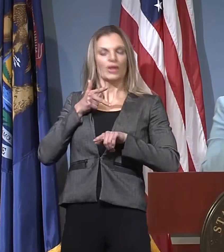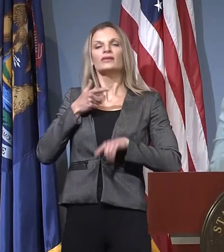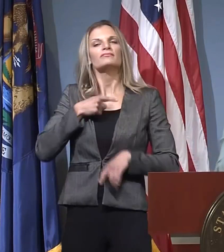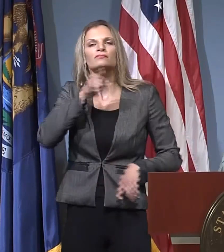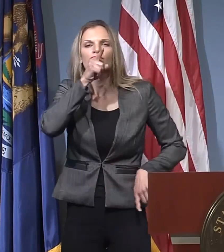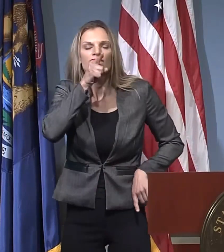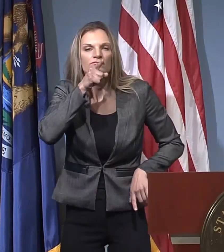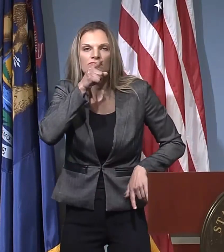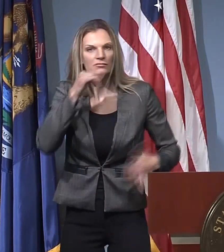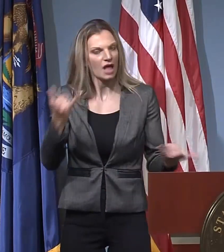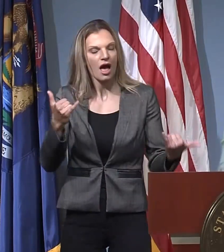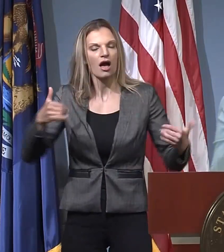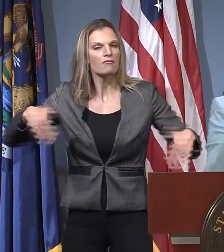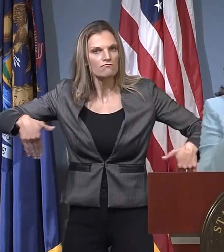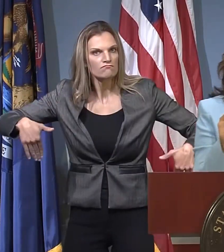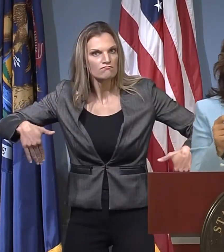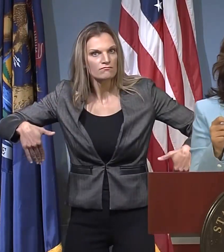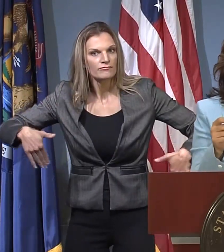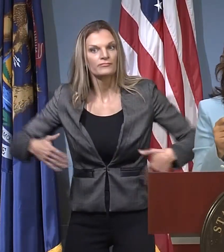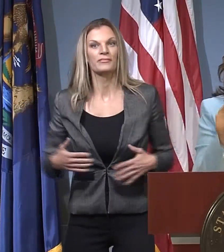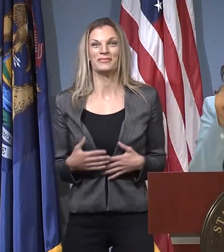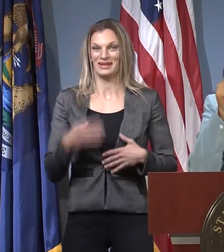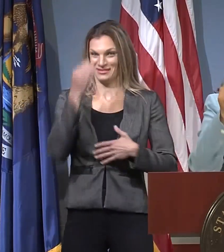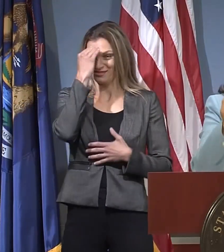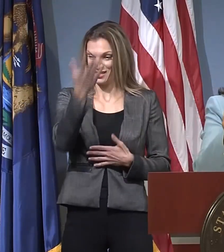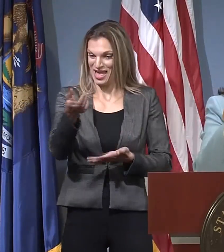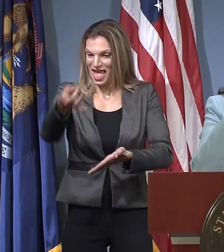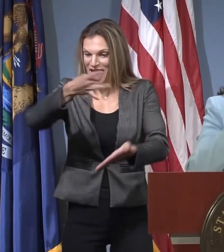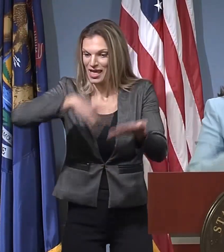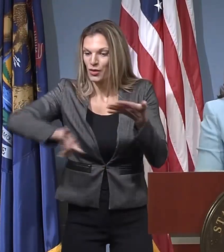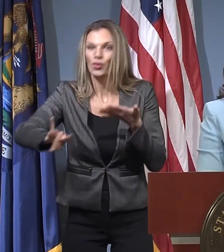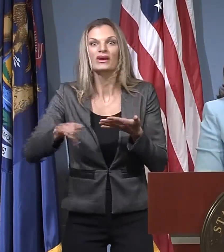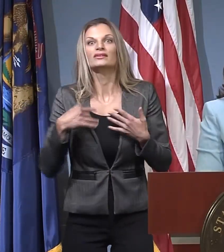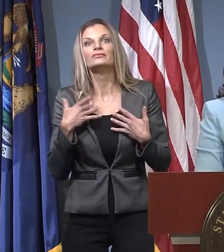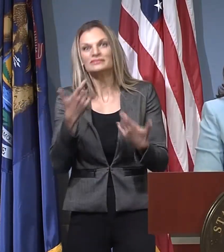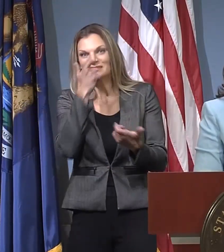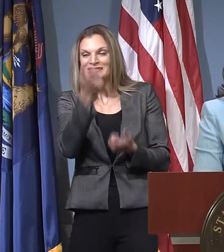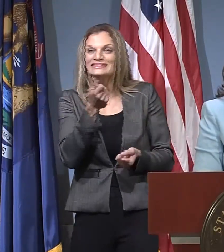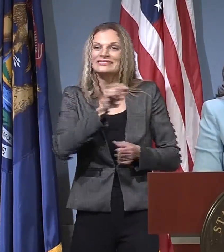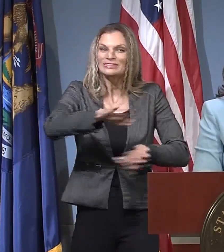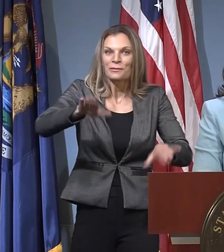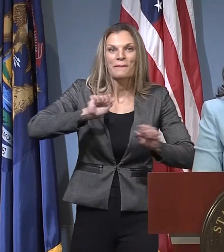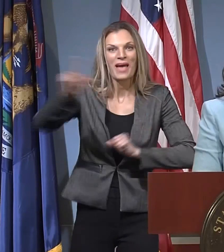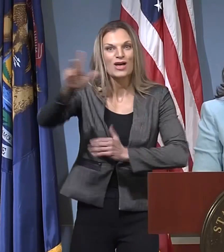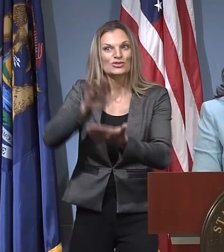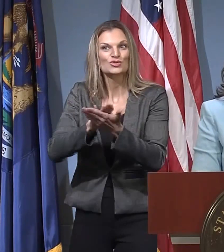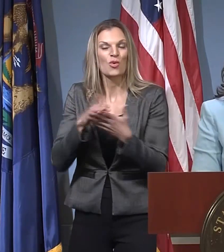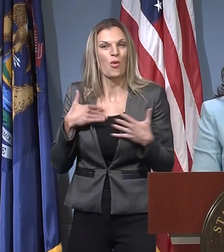want to be in a position in 8 weeks from now where we can get our kids back in in-person